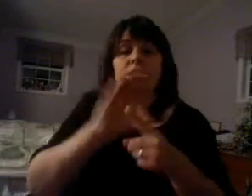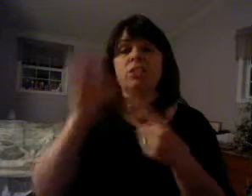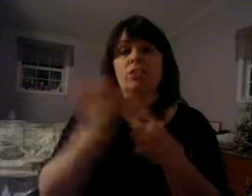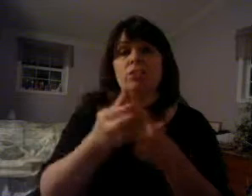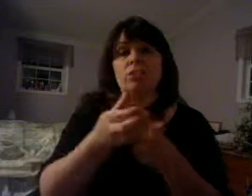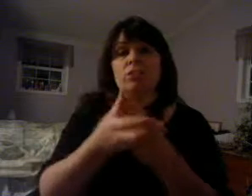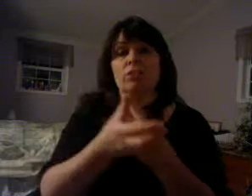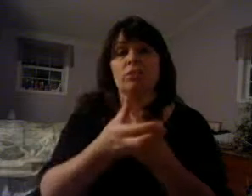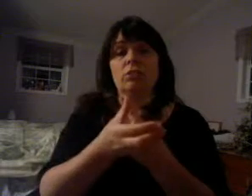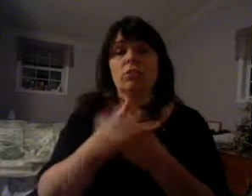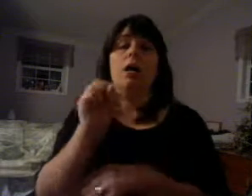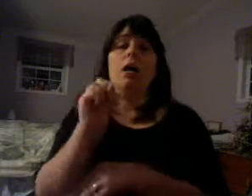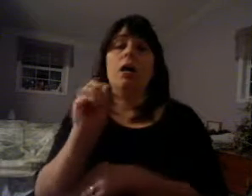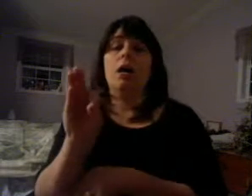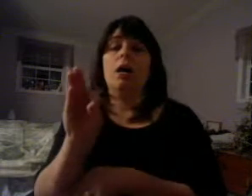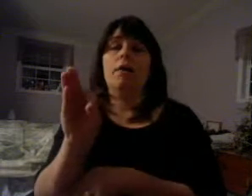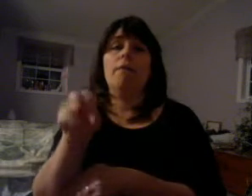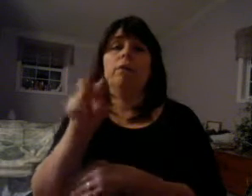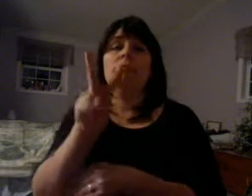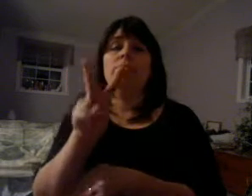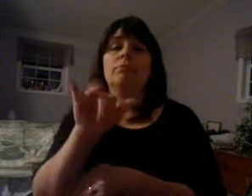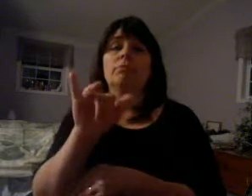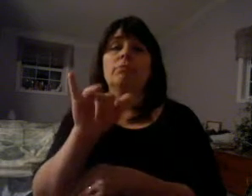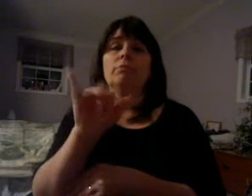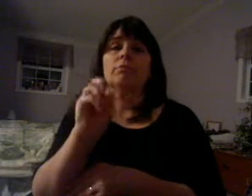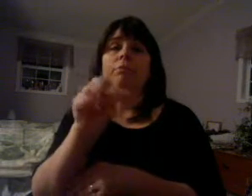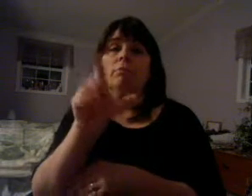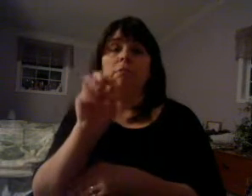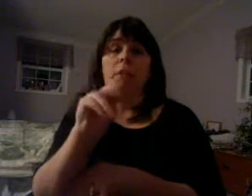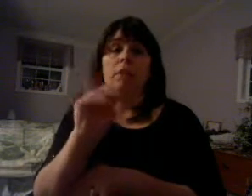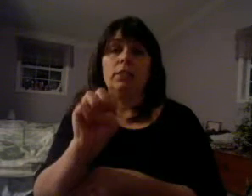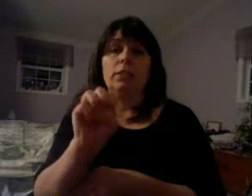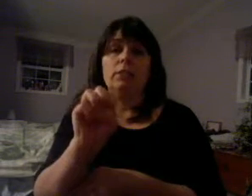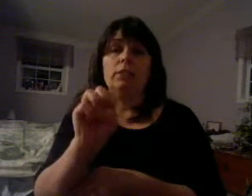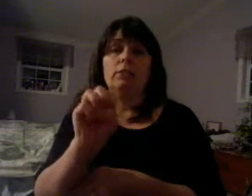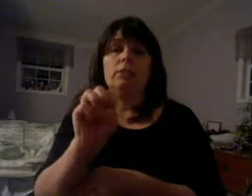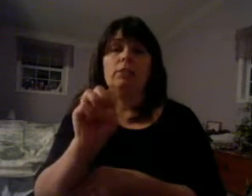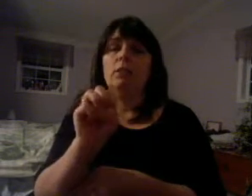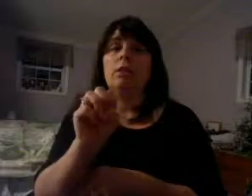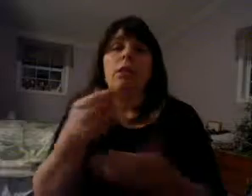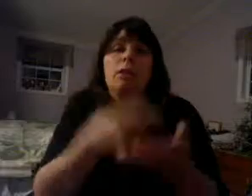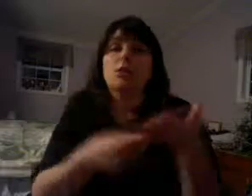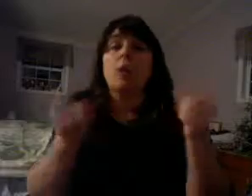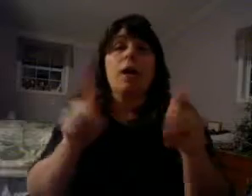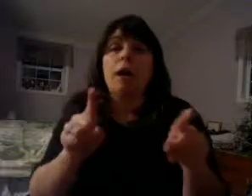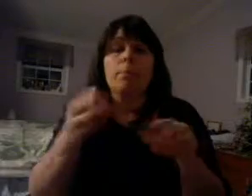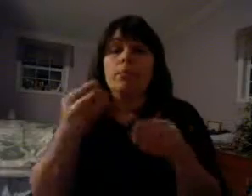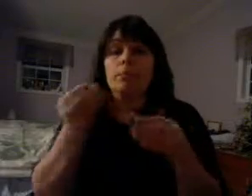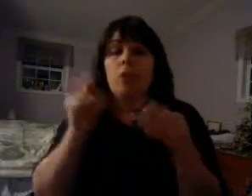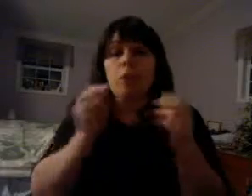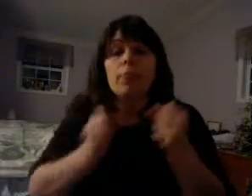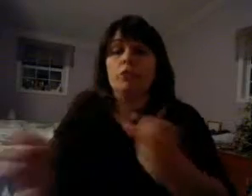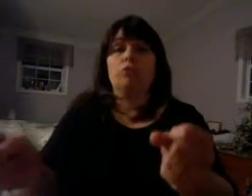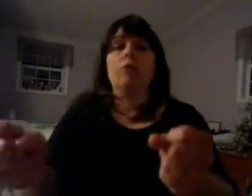is not some theoretical construct. It is a reality on the streets. At present rates, 1 out of